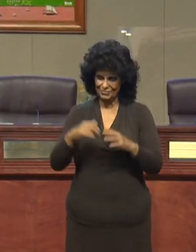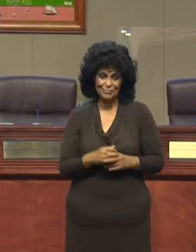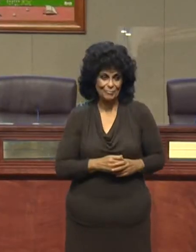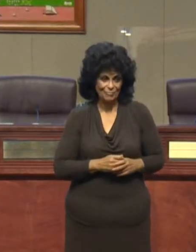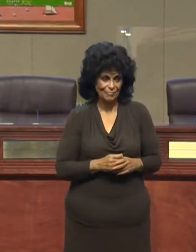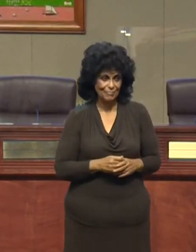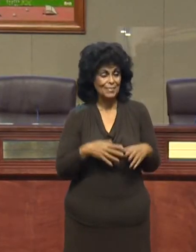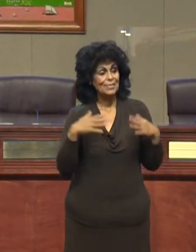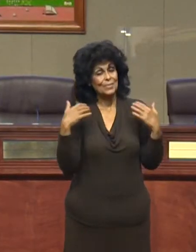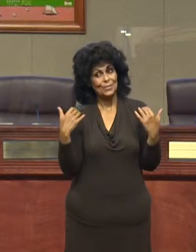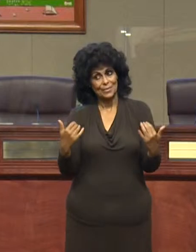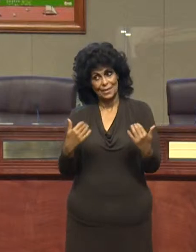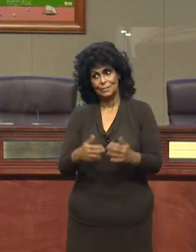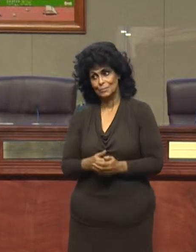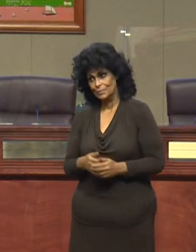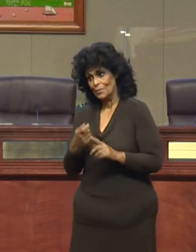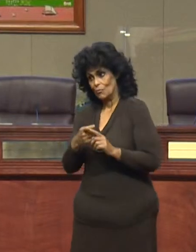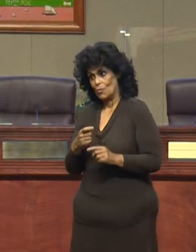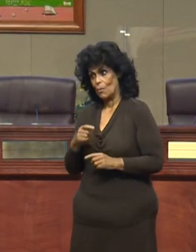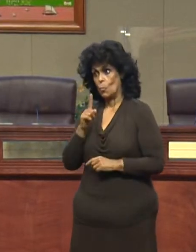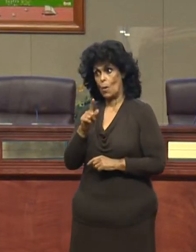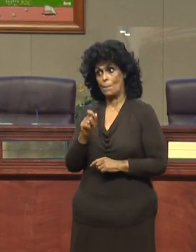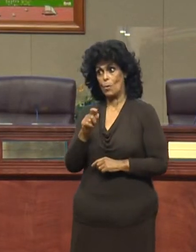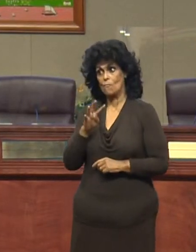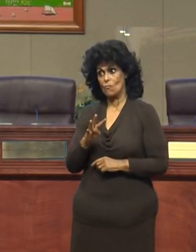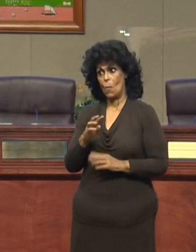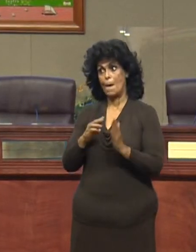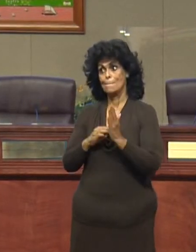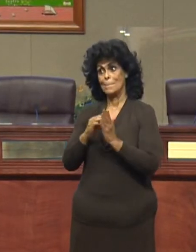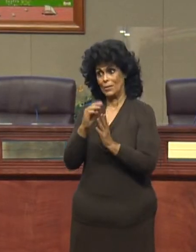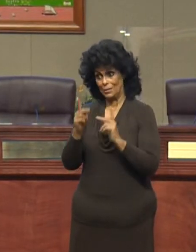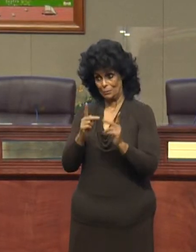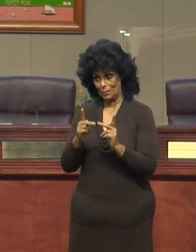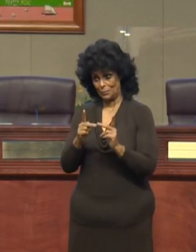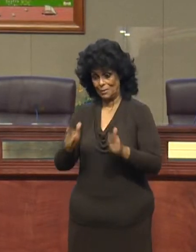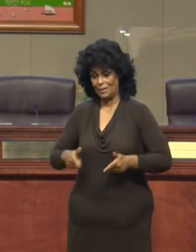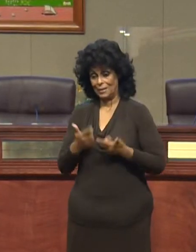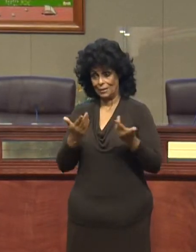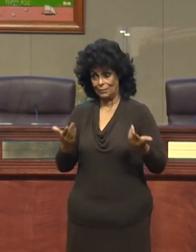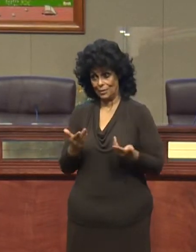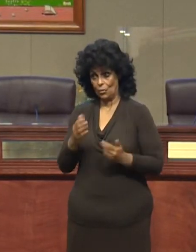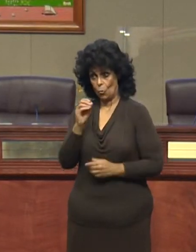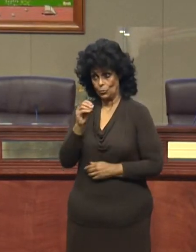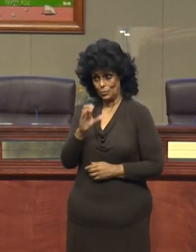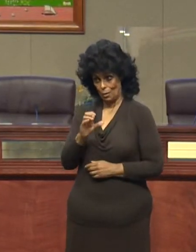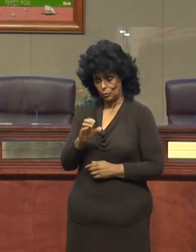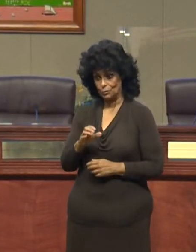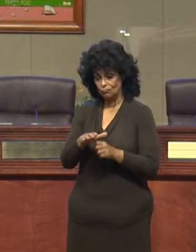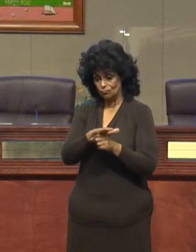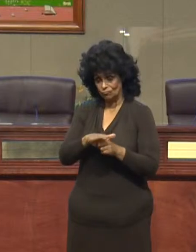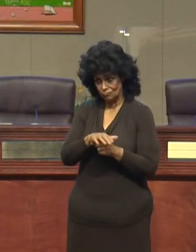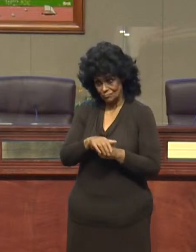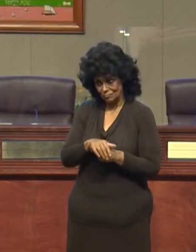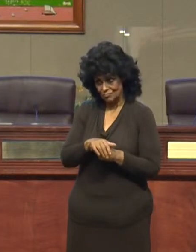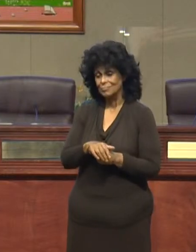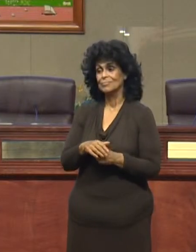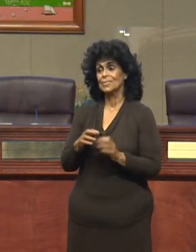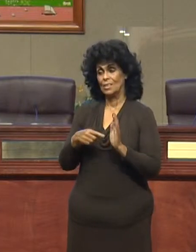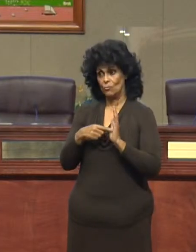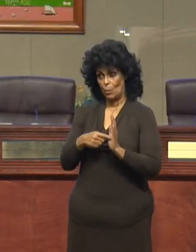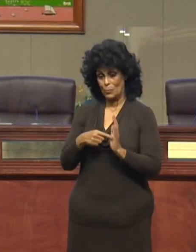On behalf of the nearly 1.4 million people who call Orange County home, and I want to say to all of